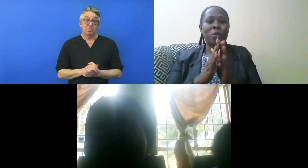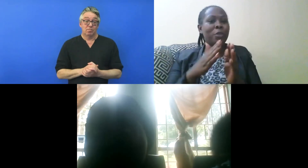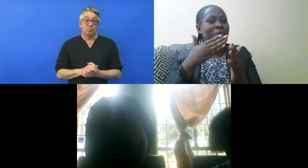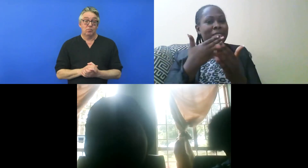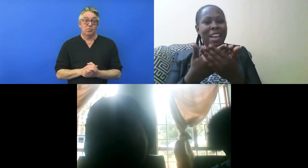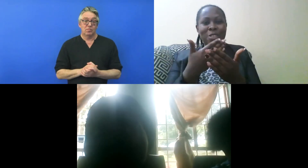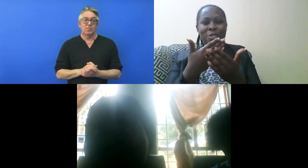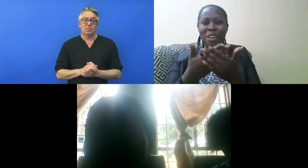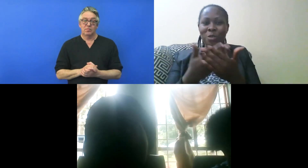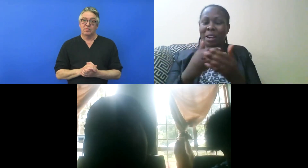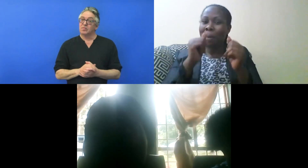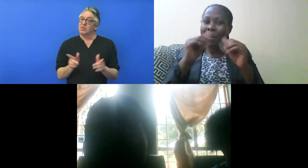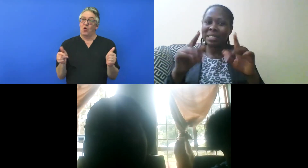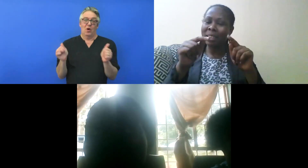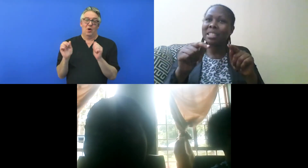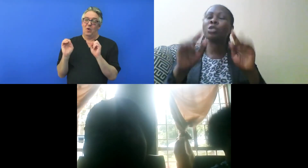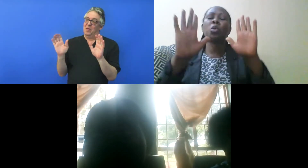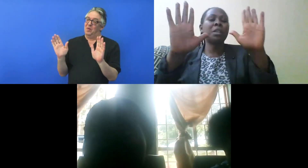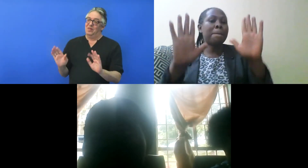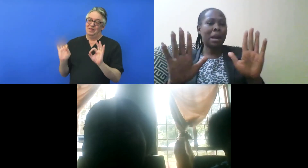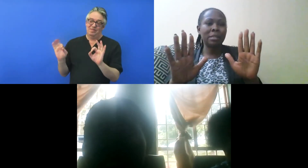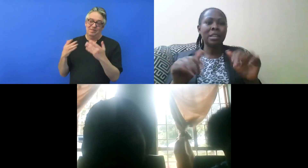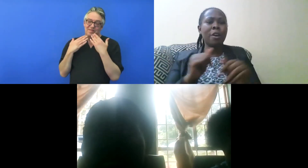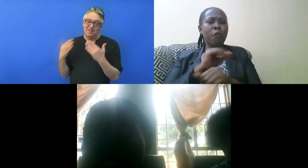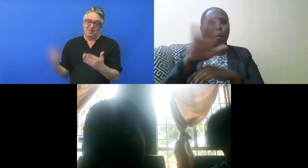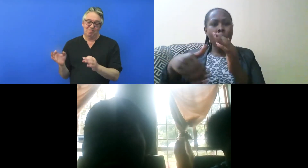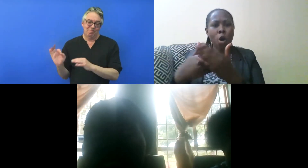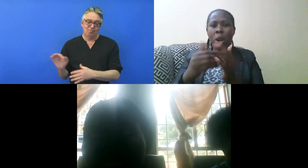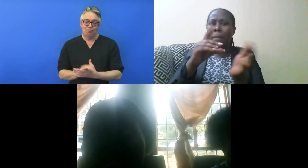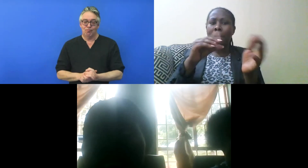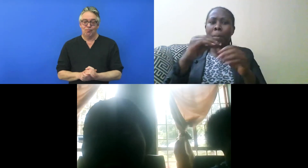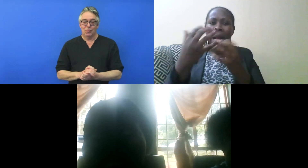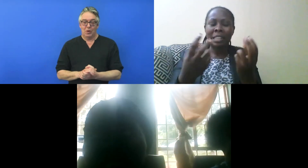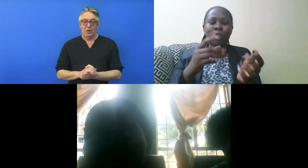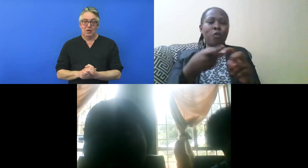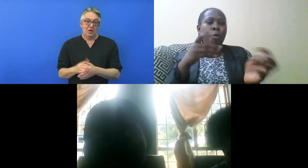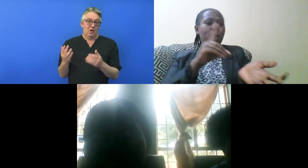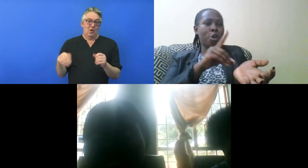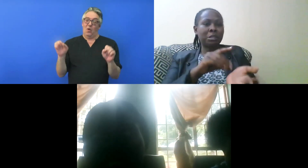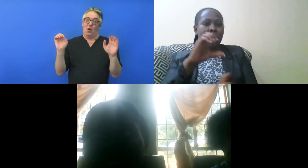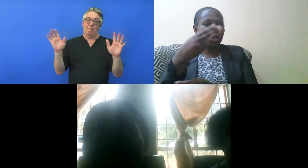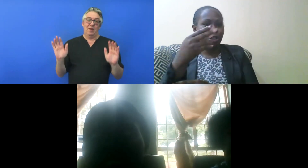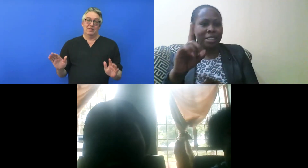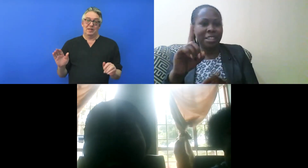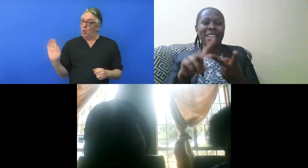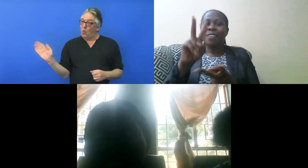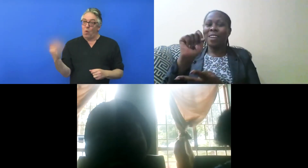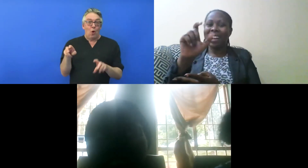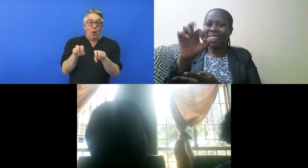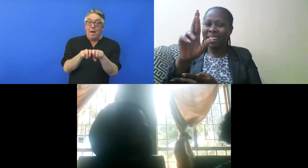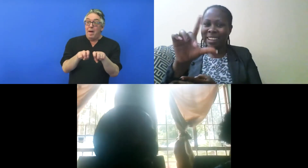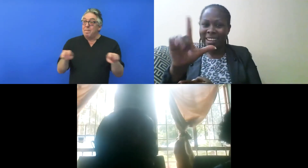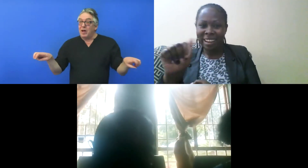Wow, that is wonderful. Thank you so much, Blessing. This was amazing from all the panelists, from Dr.